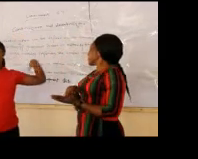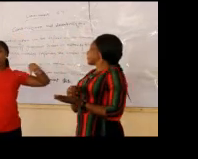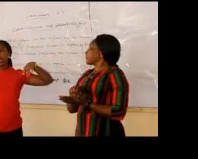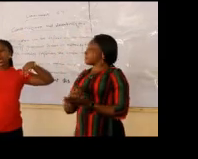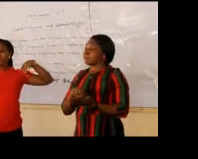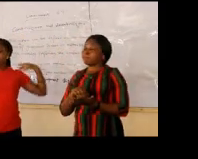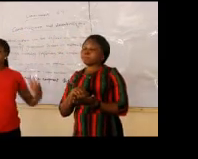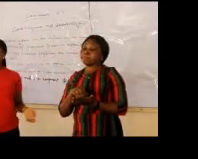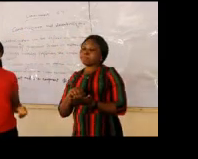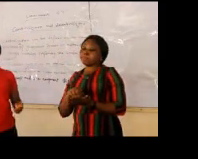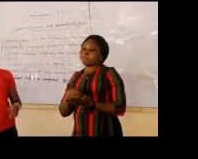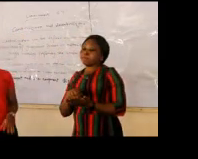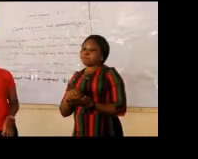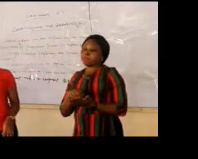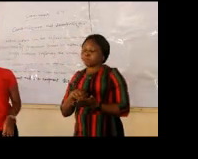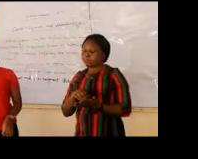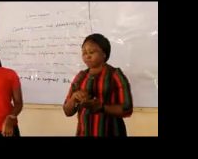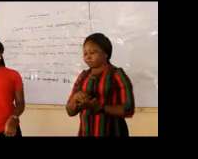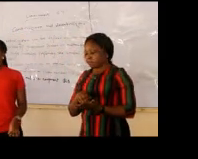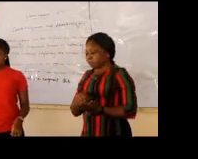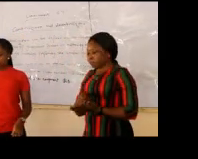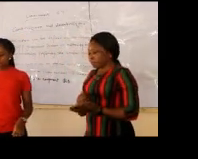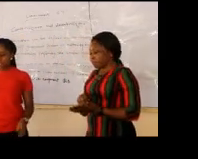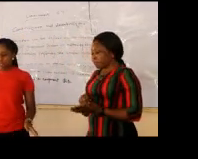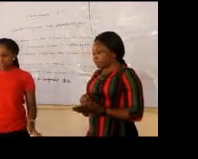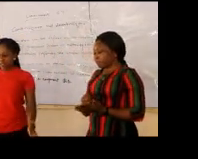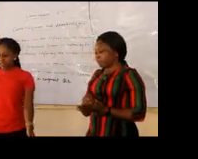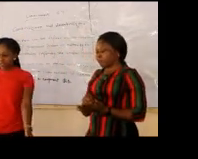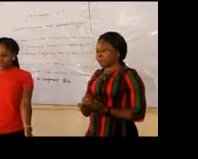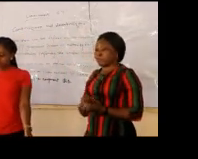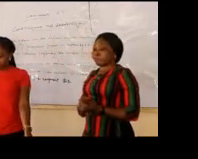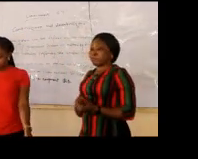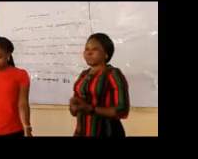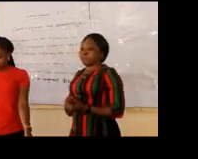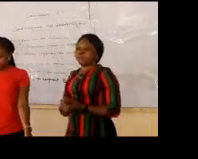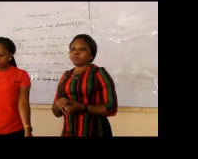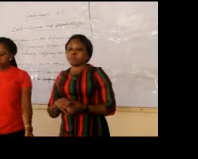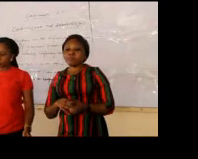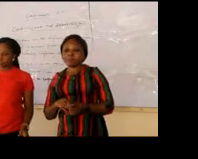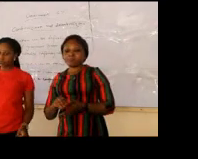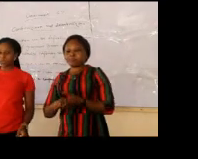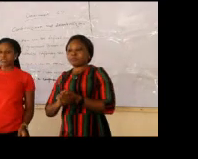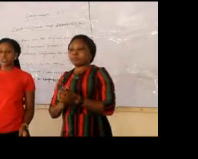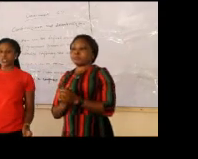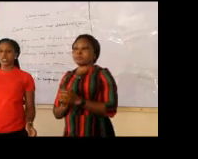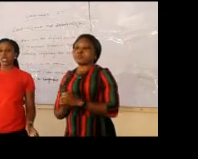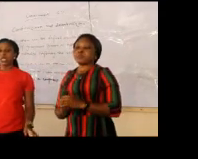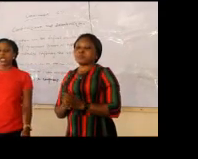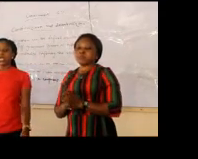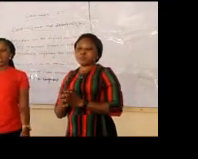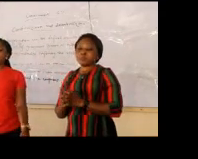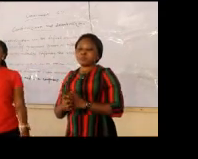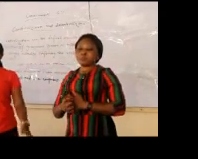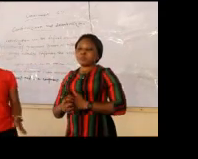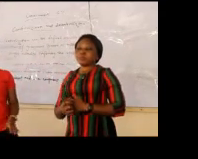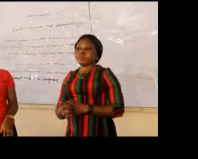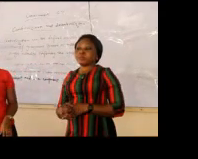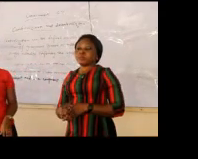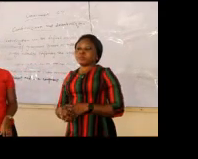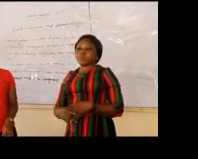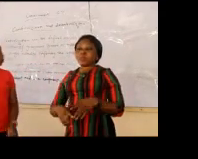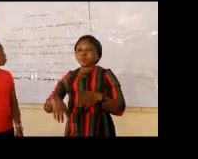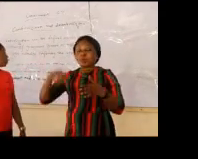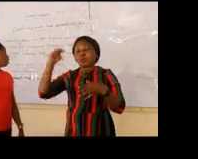the advantages of a centralized administration or centralization. Now,